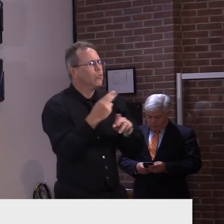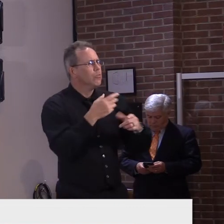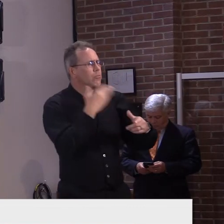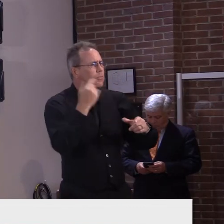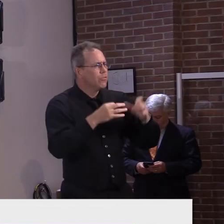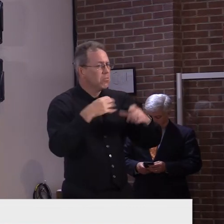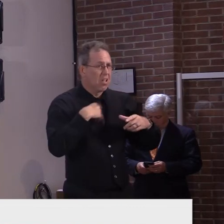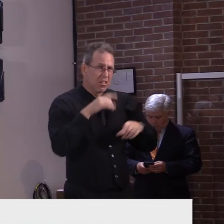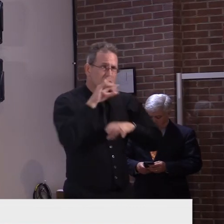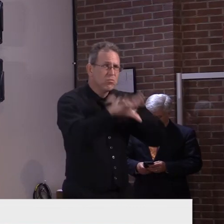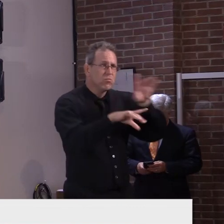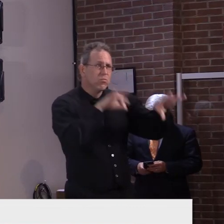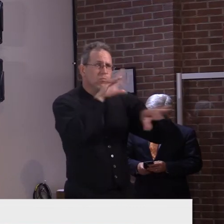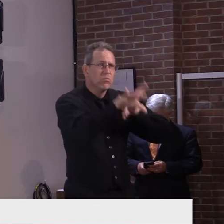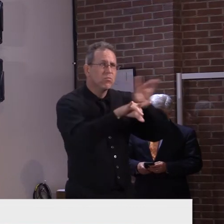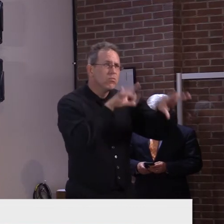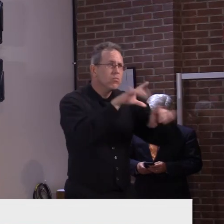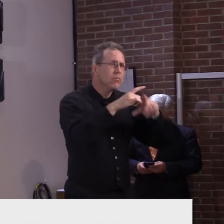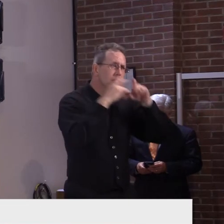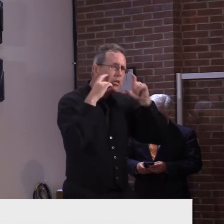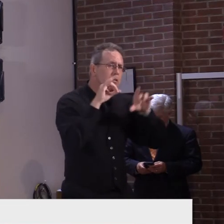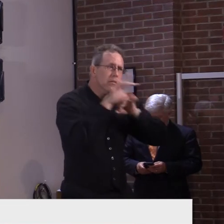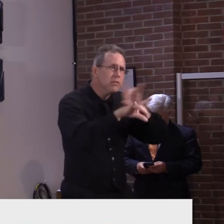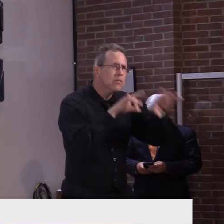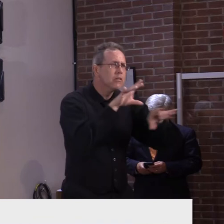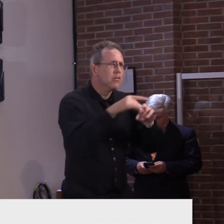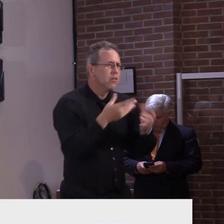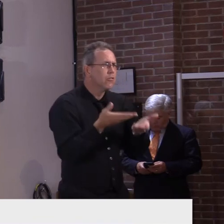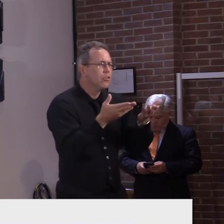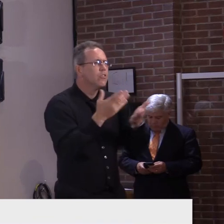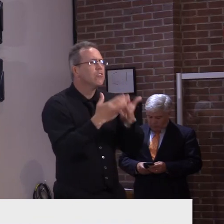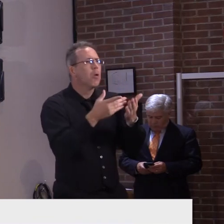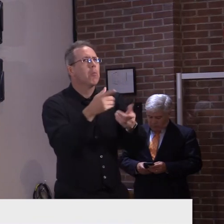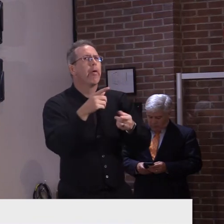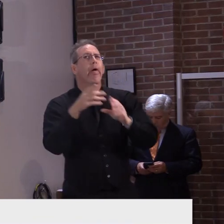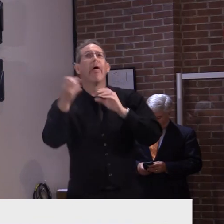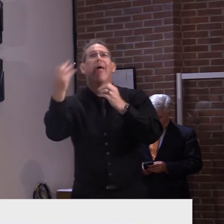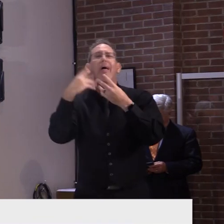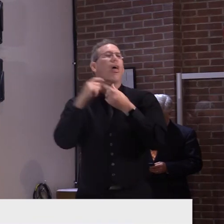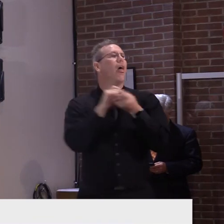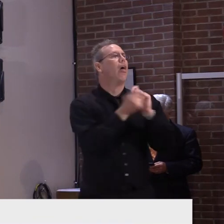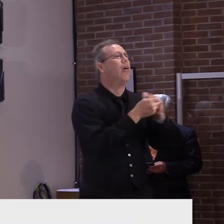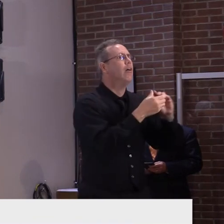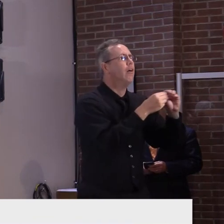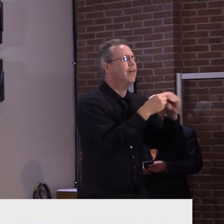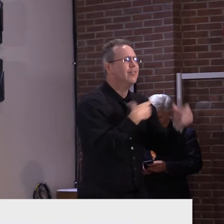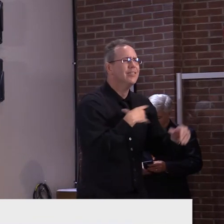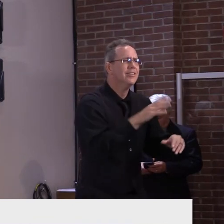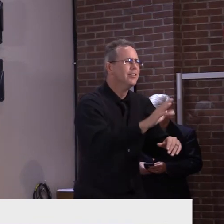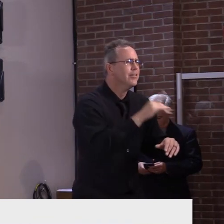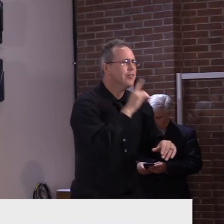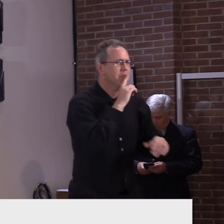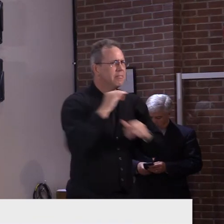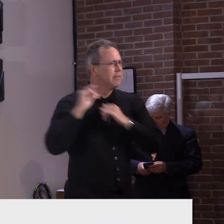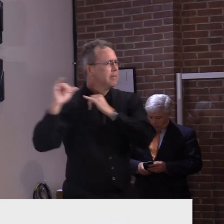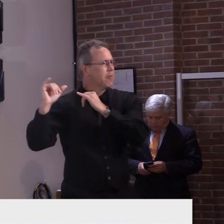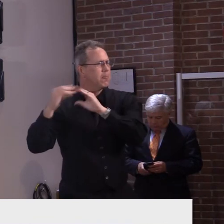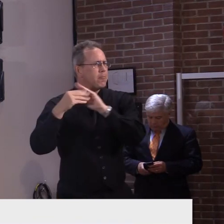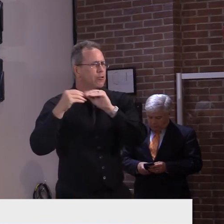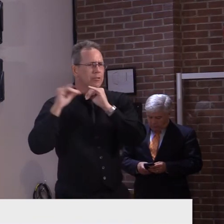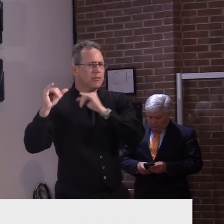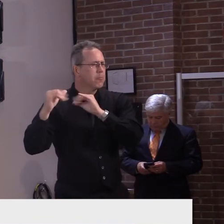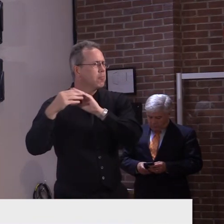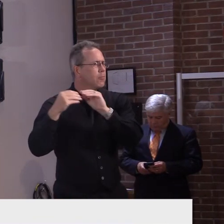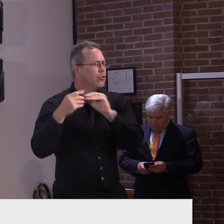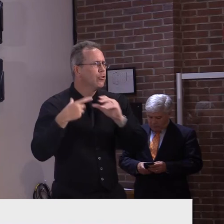along. It hasn't been reported that way, but I think that this message that Dr. Levine delivered today is no different than what we've